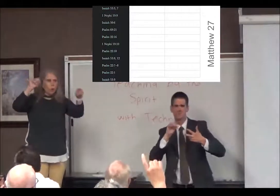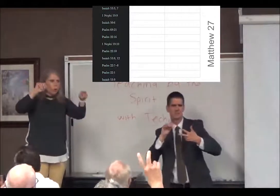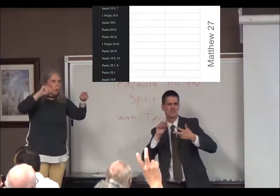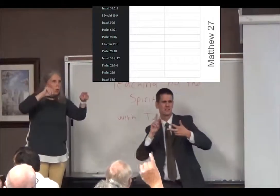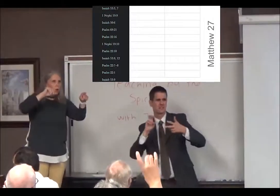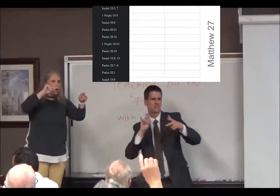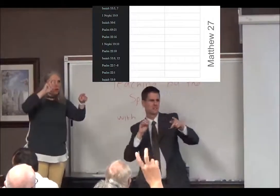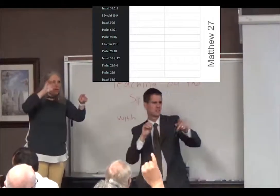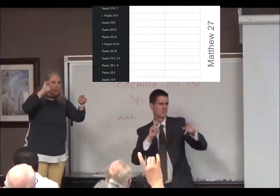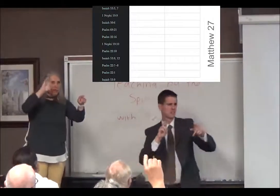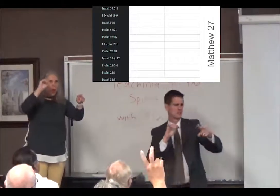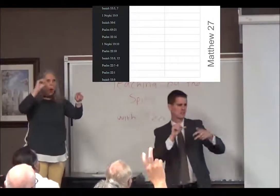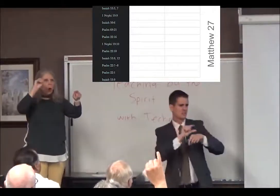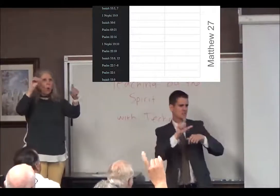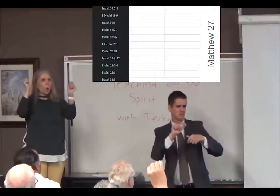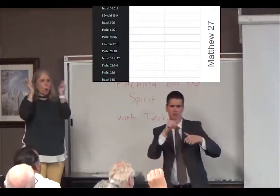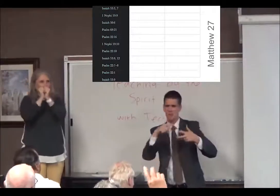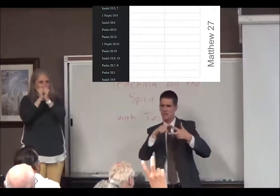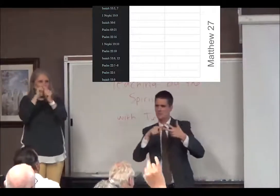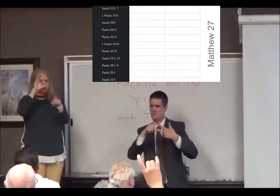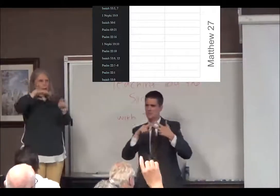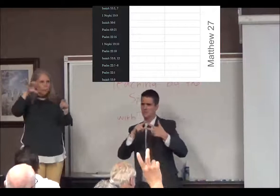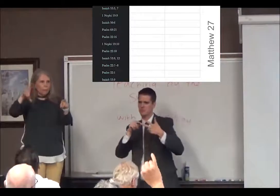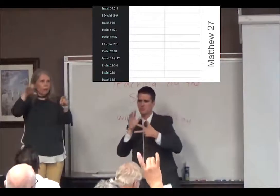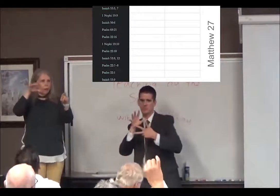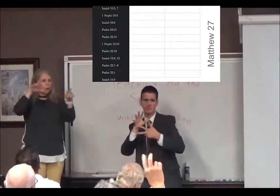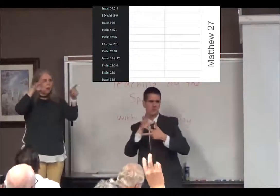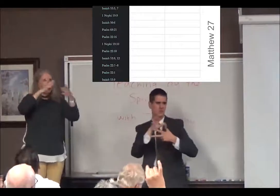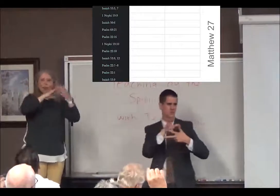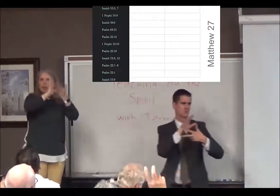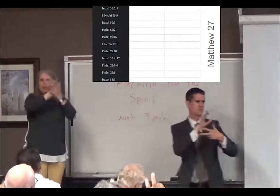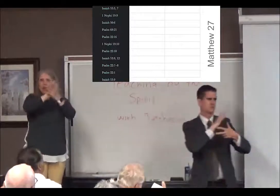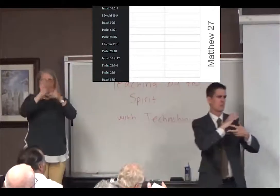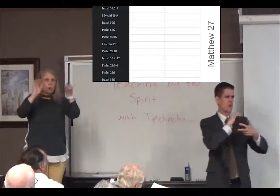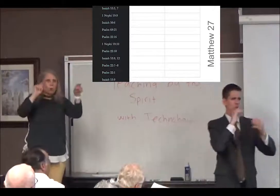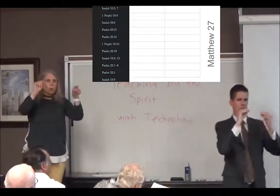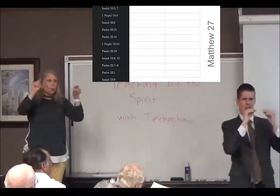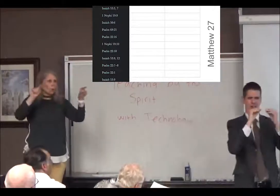I, what do you guys want to see, video or the app? App.